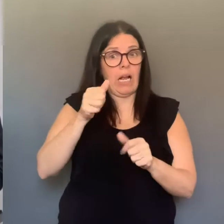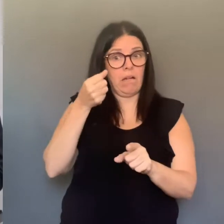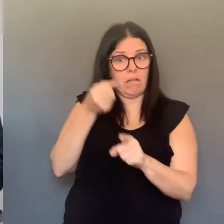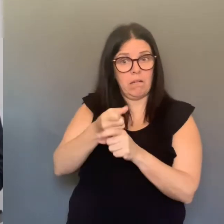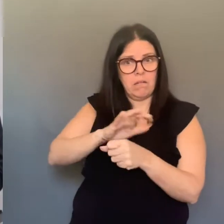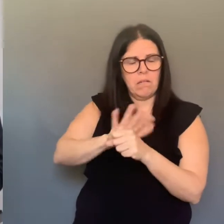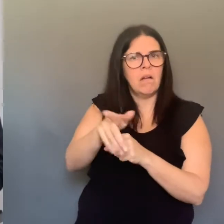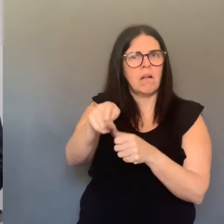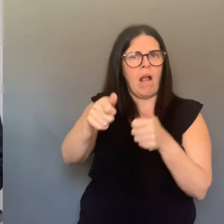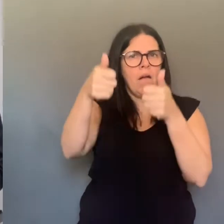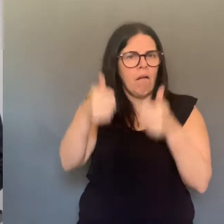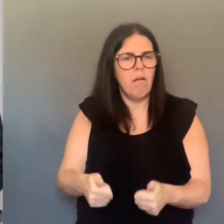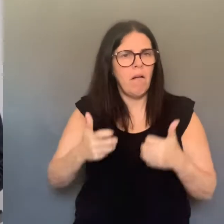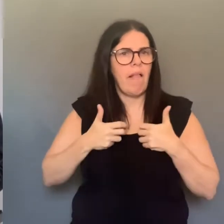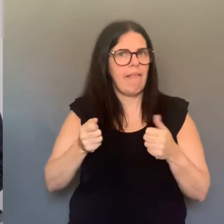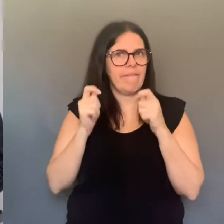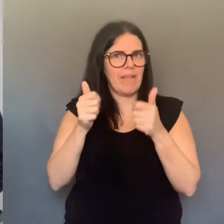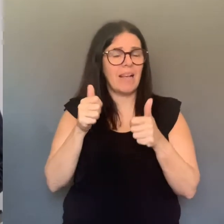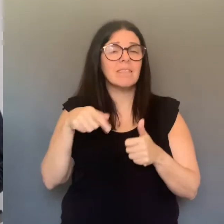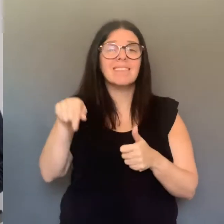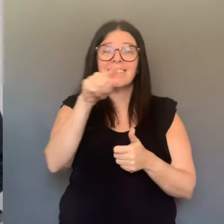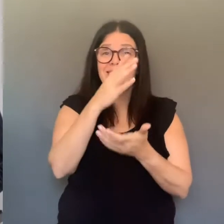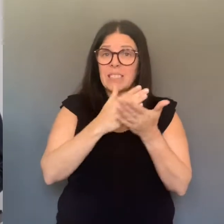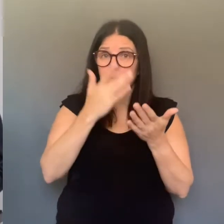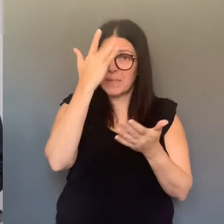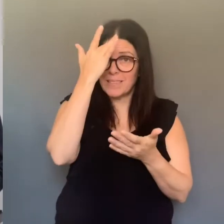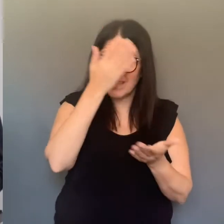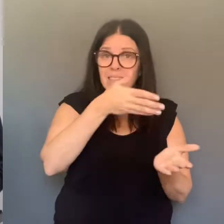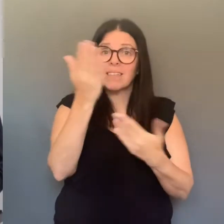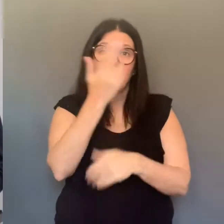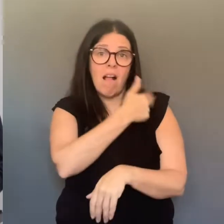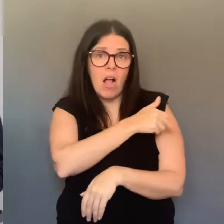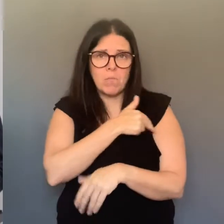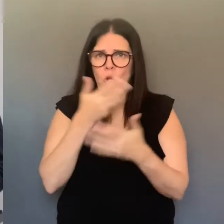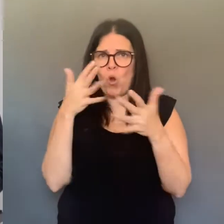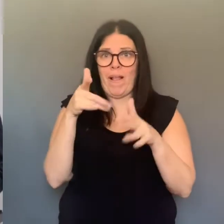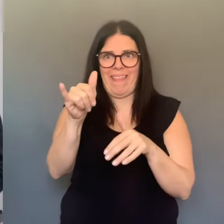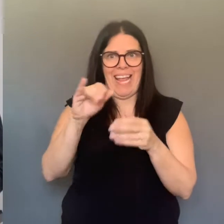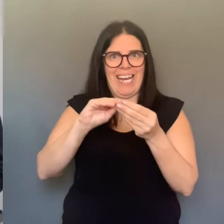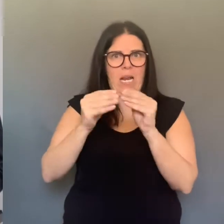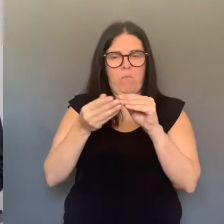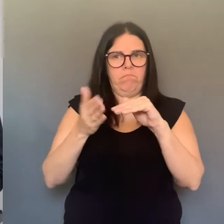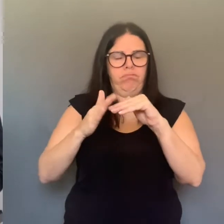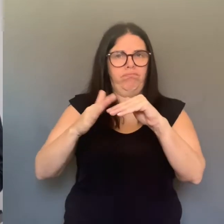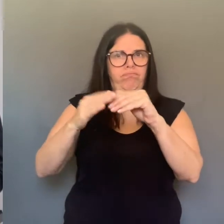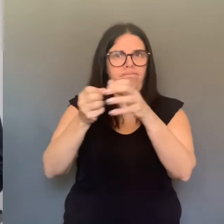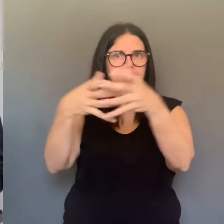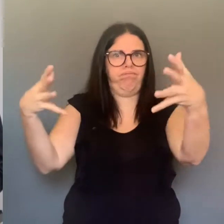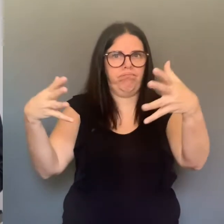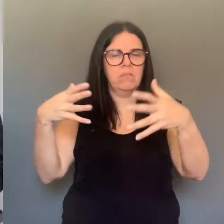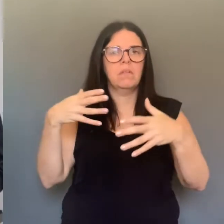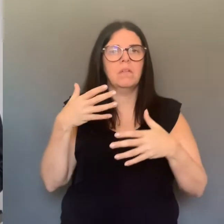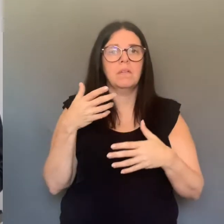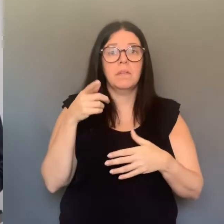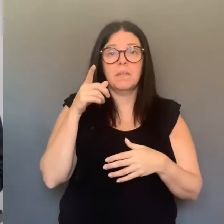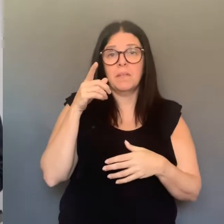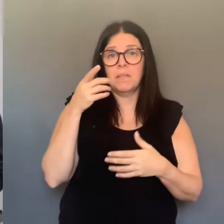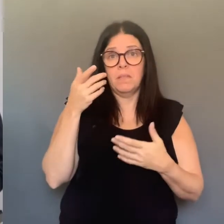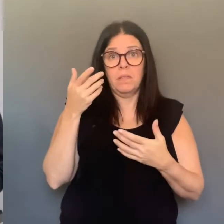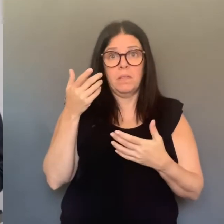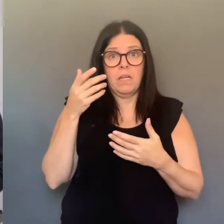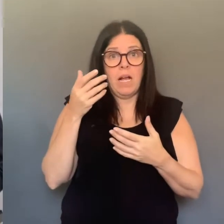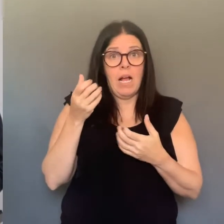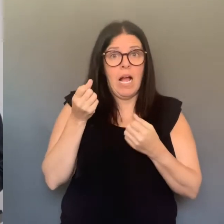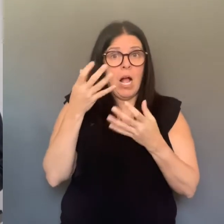the really sick and vulnerable, even though we have the testing capacity increase, but the number of people who are sick right now and number of people who